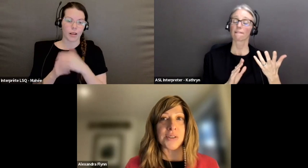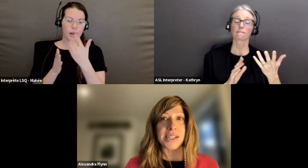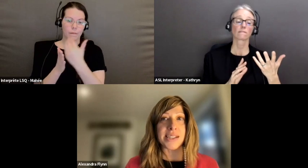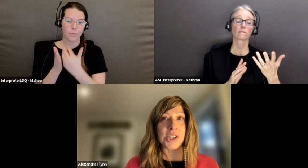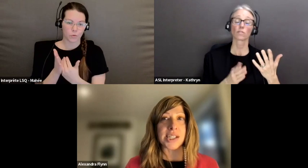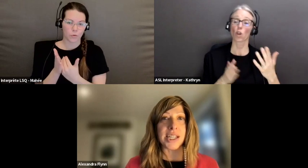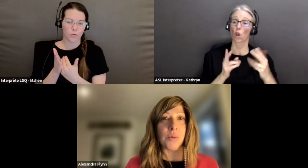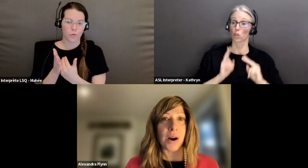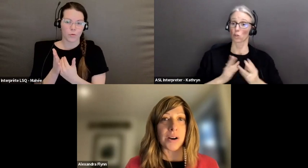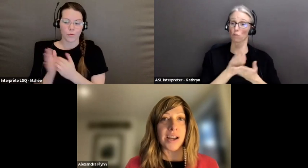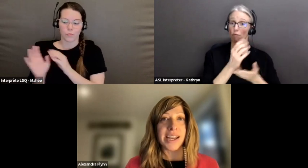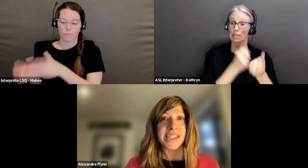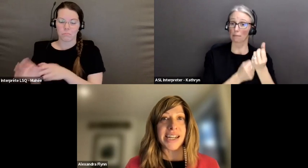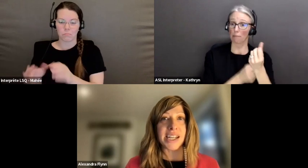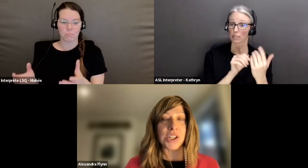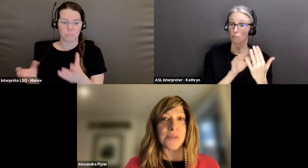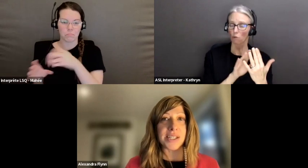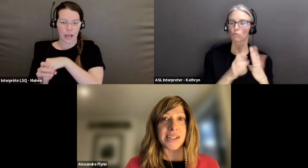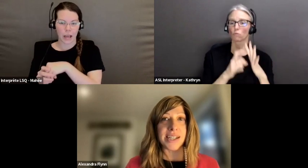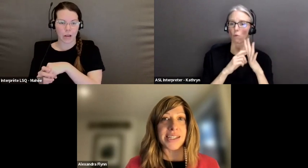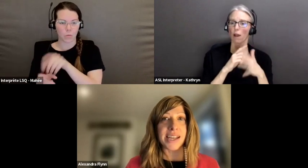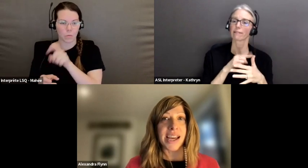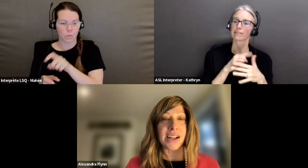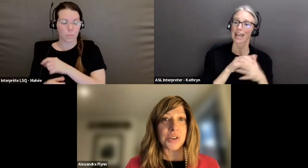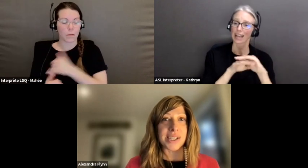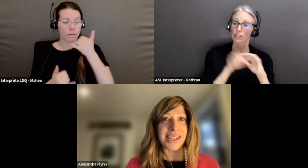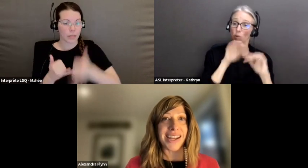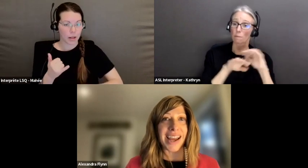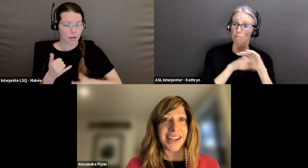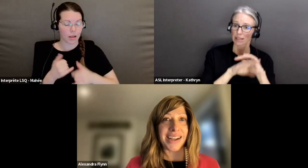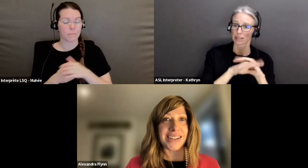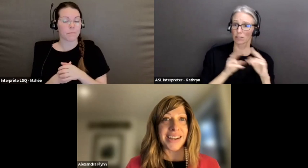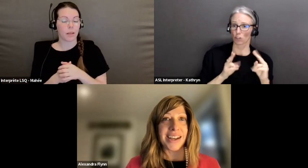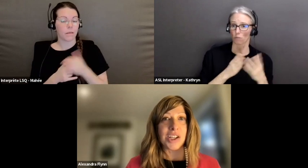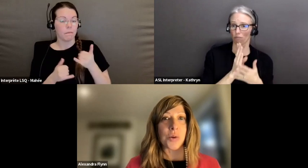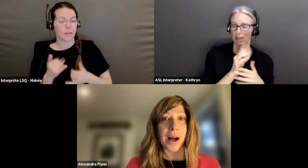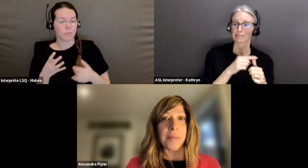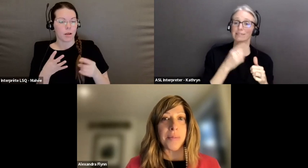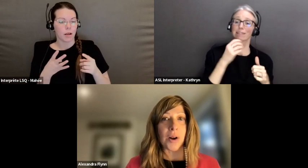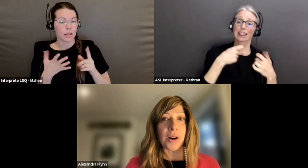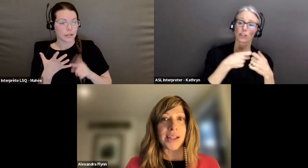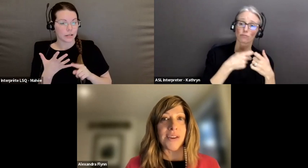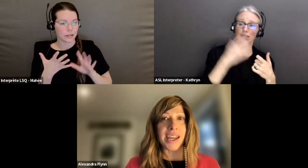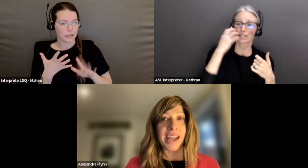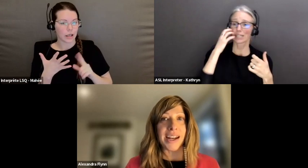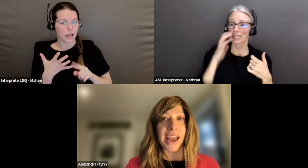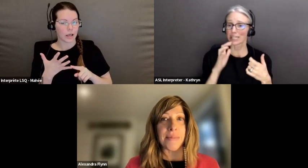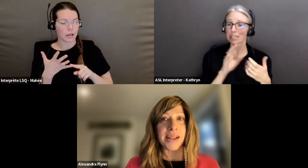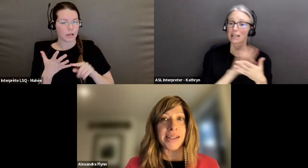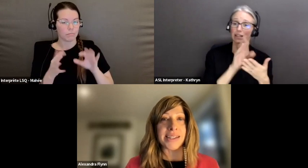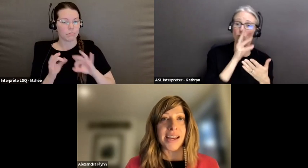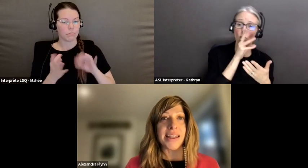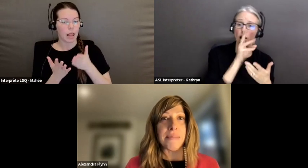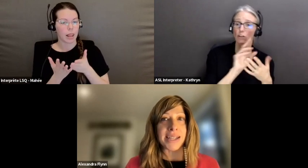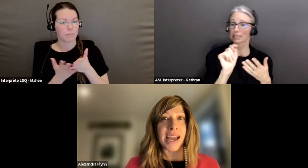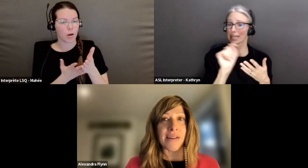basic services such as clean water, sanitation facilities, electricity, and heat. So while people are living in